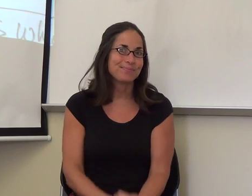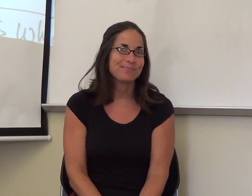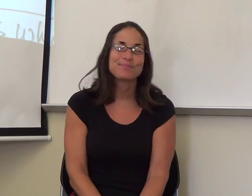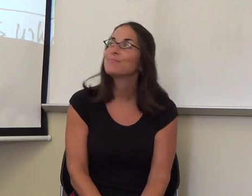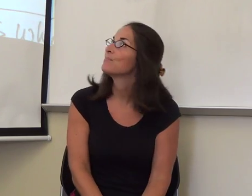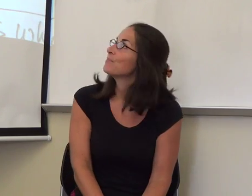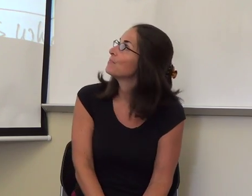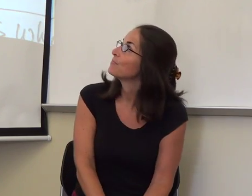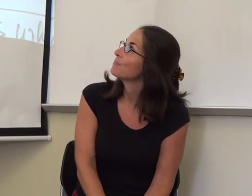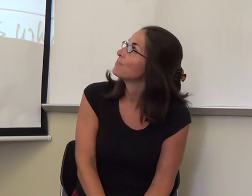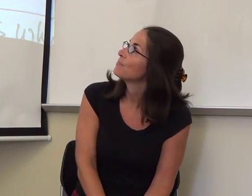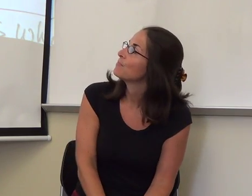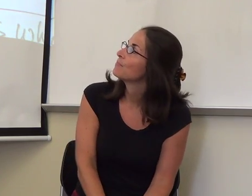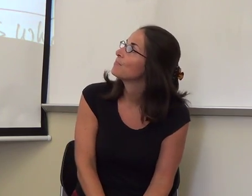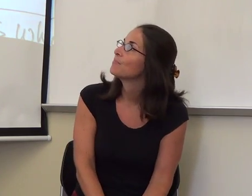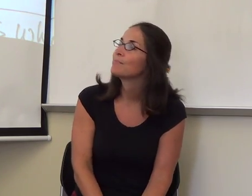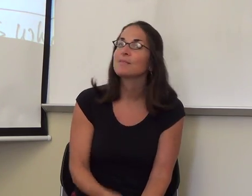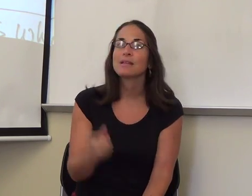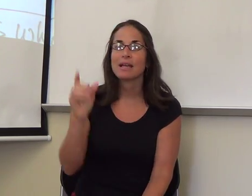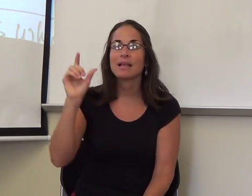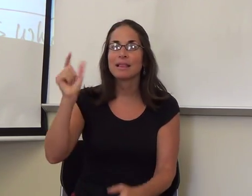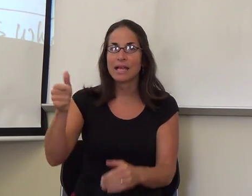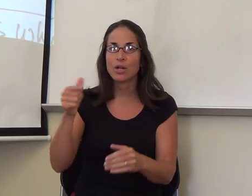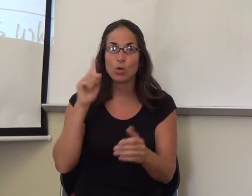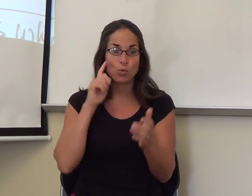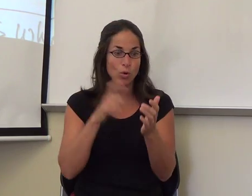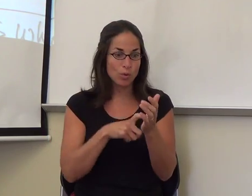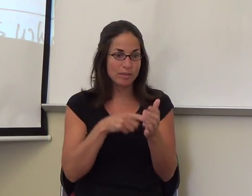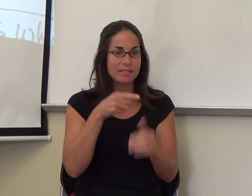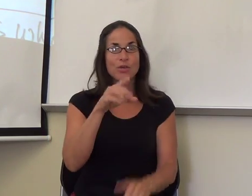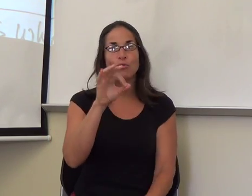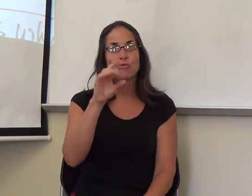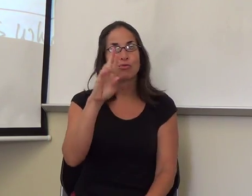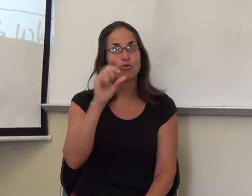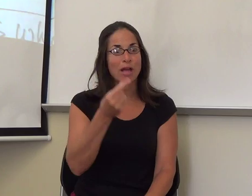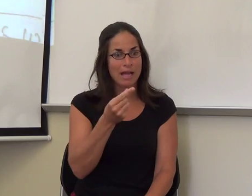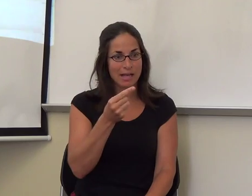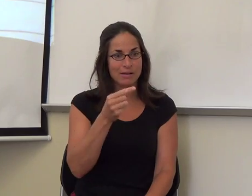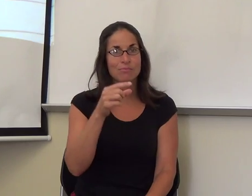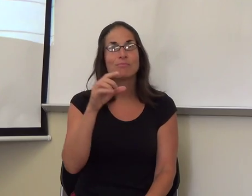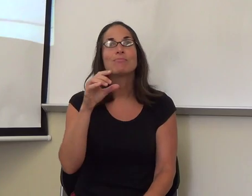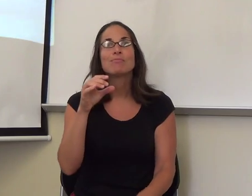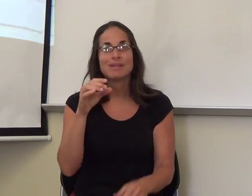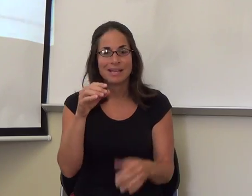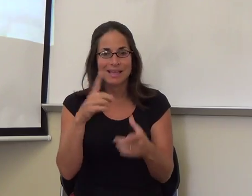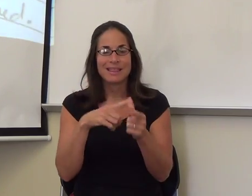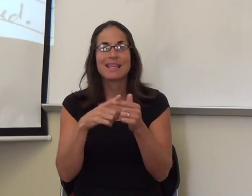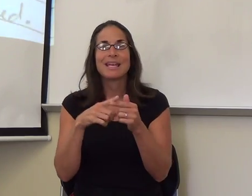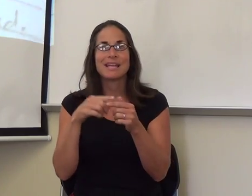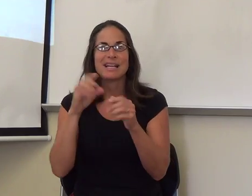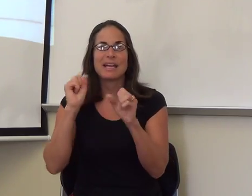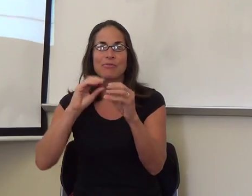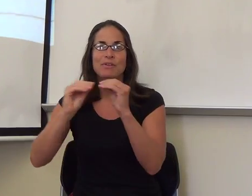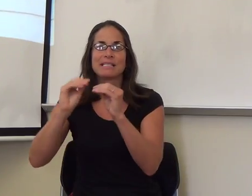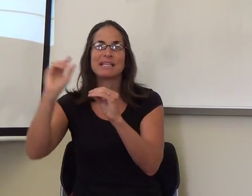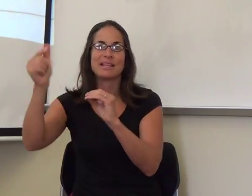And then we'll work on fixing them, okay? All right, any other questions about